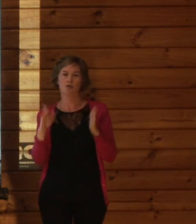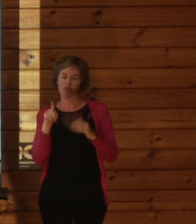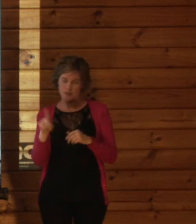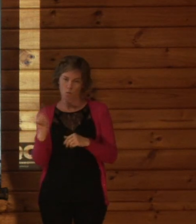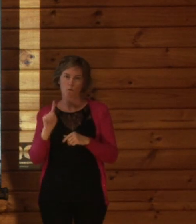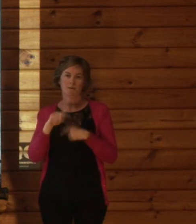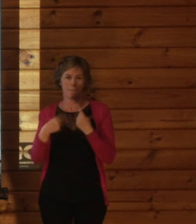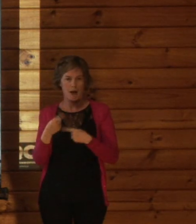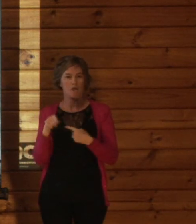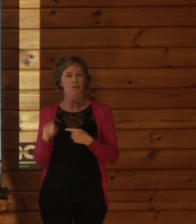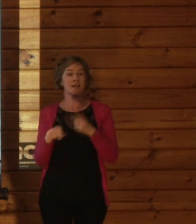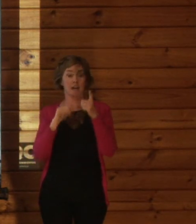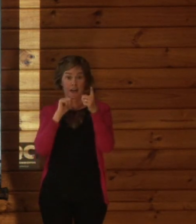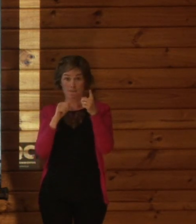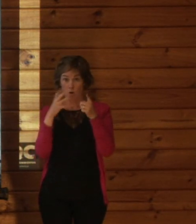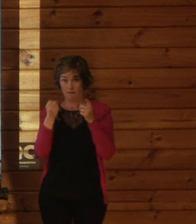TC3, is it possible